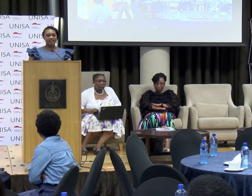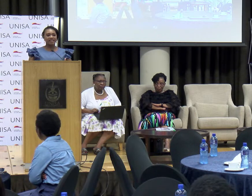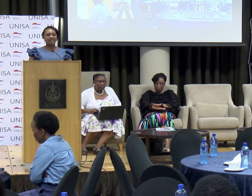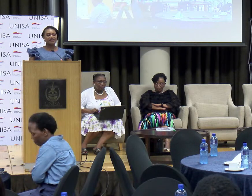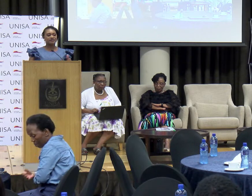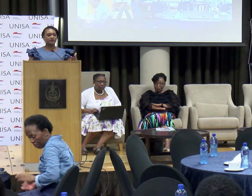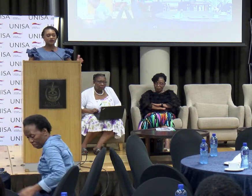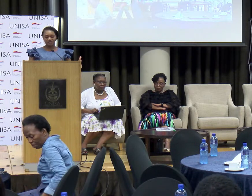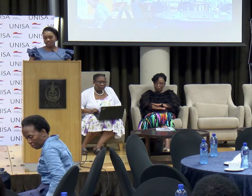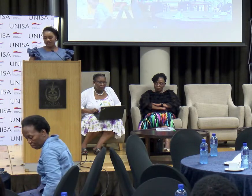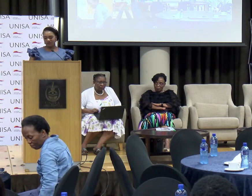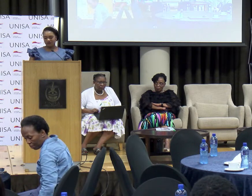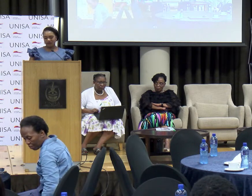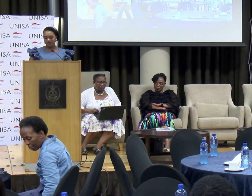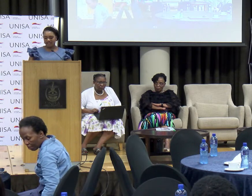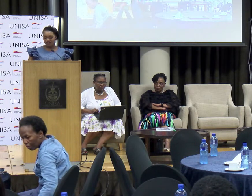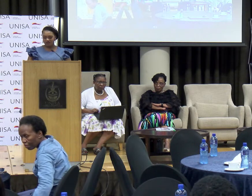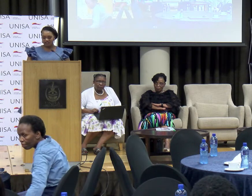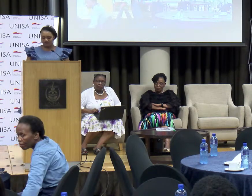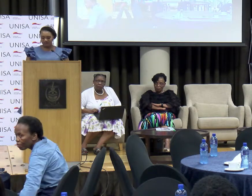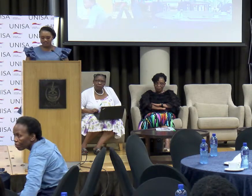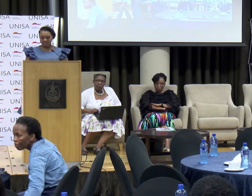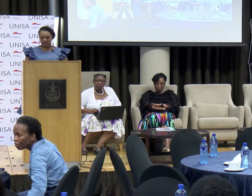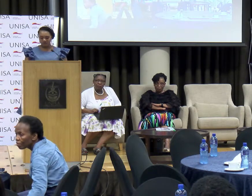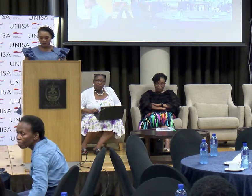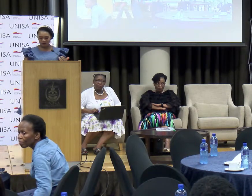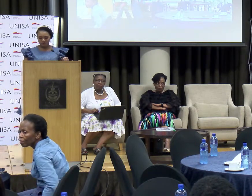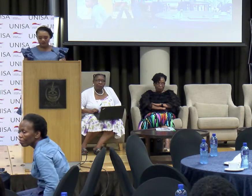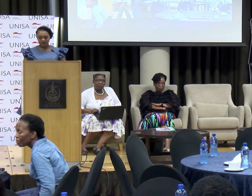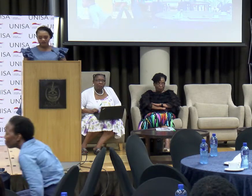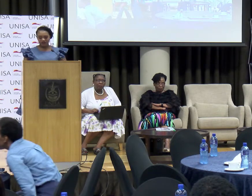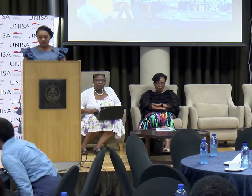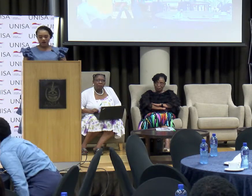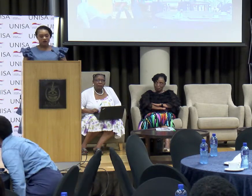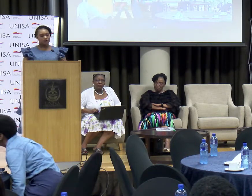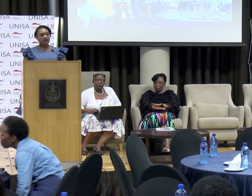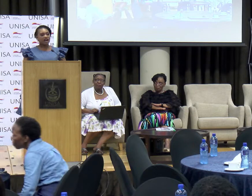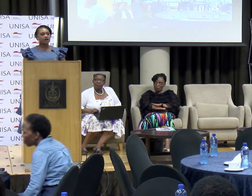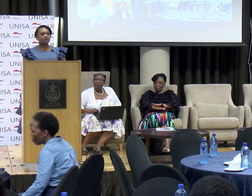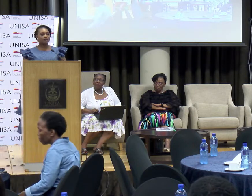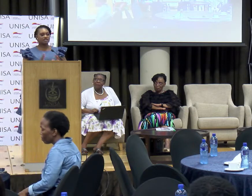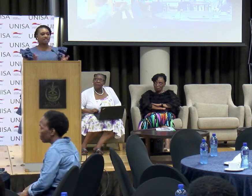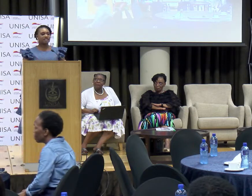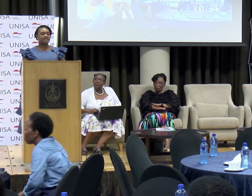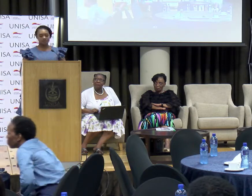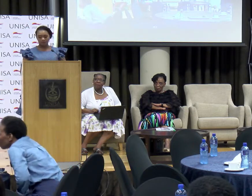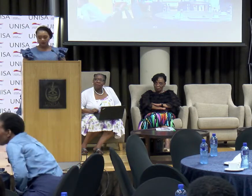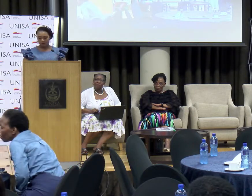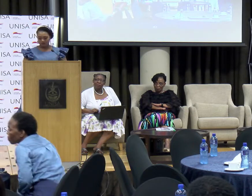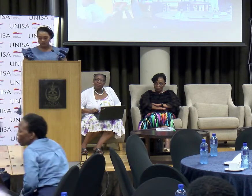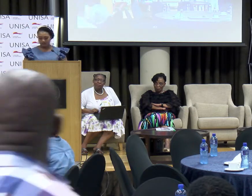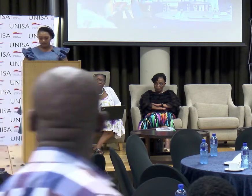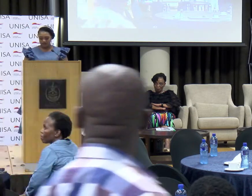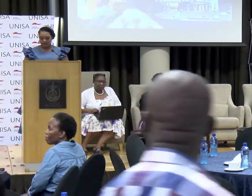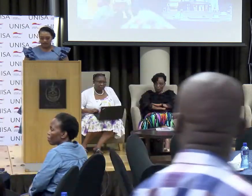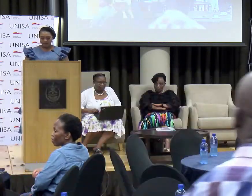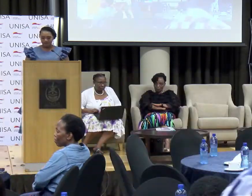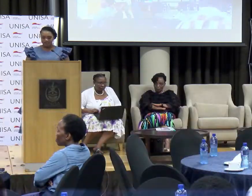Before I can continue, I would like to give just a small brief of how this day came